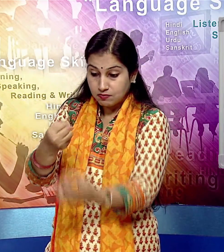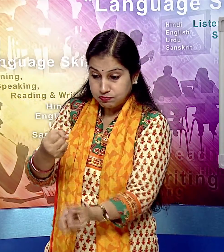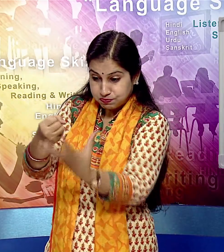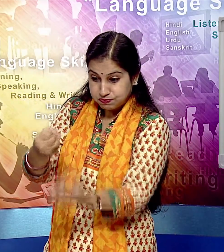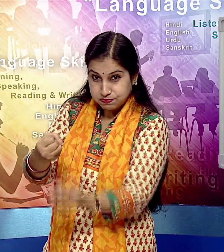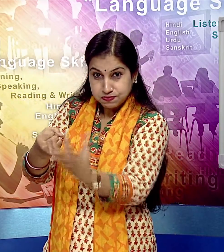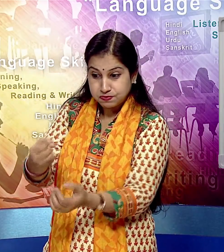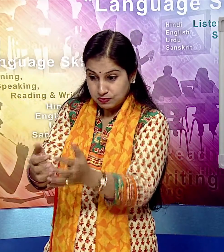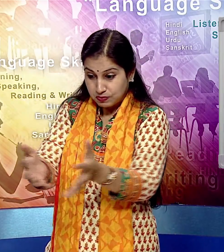in a kadahi.